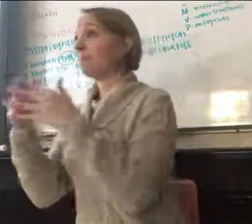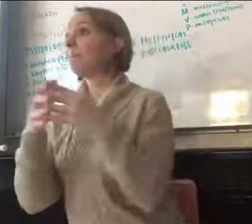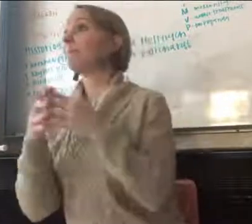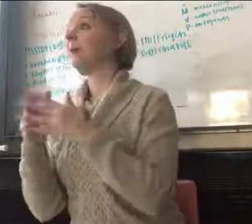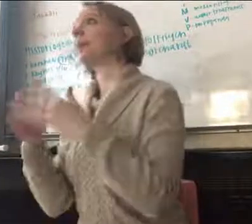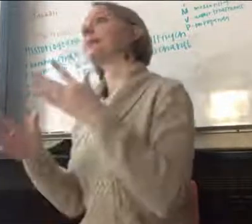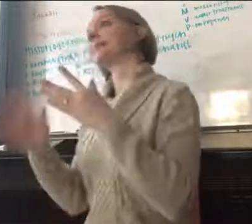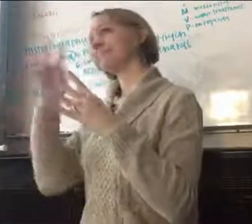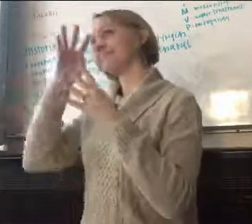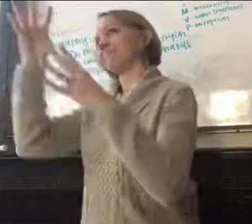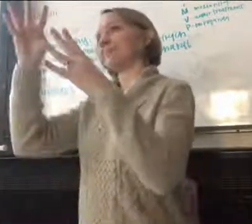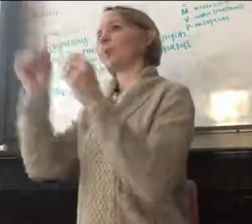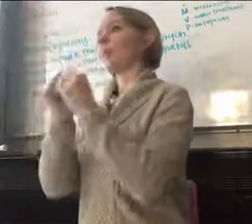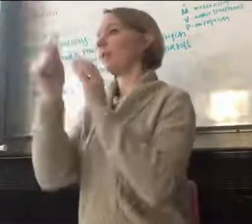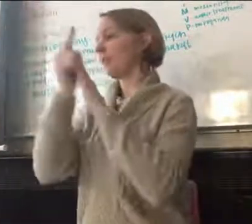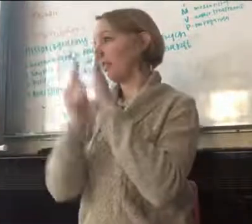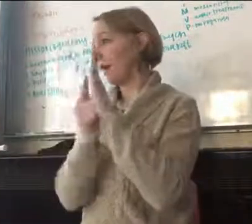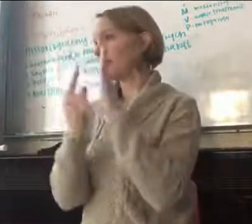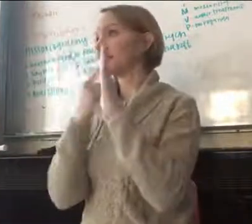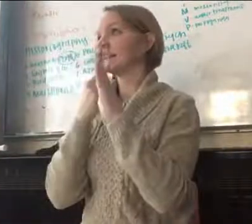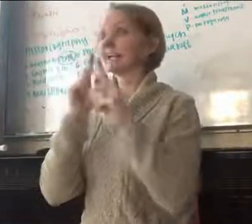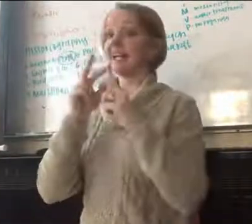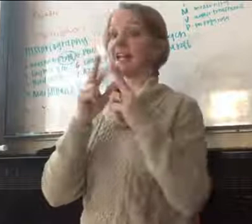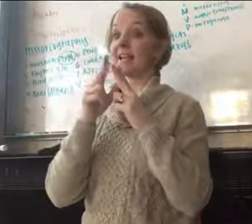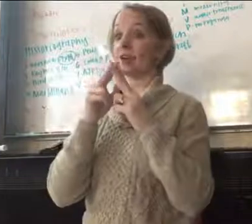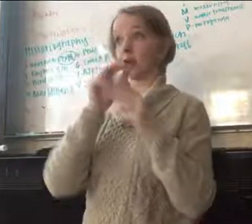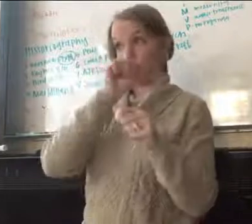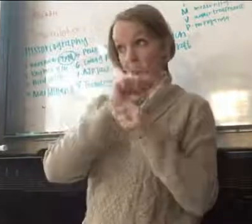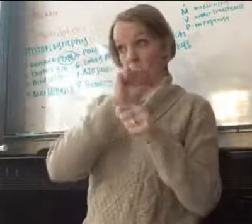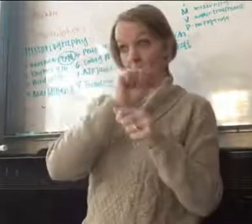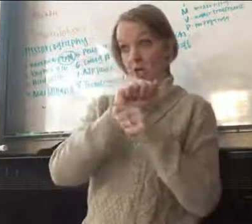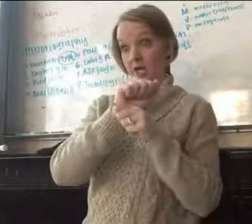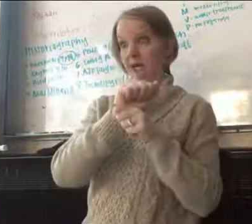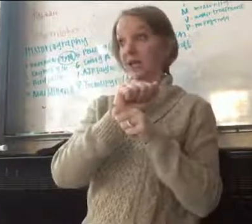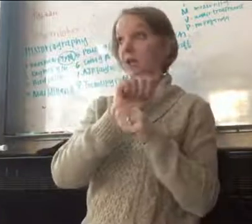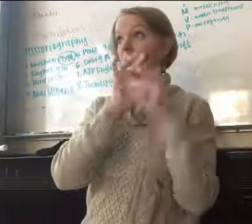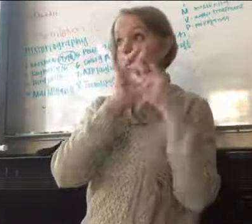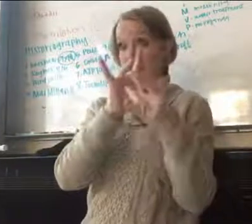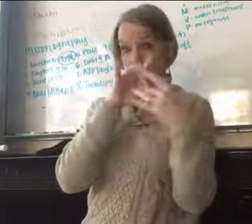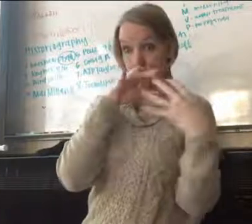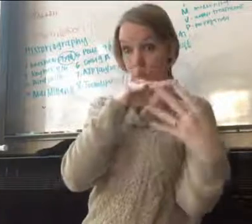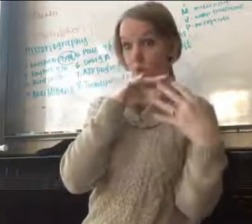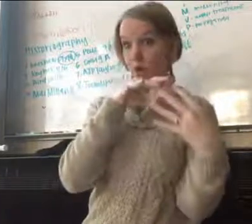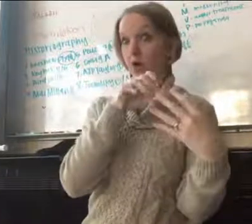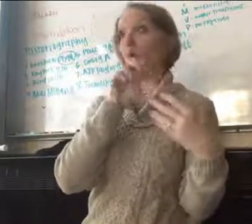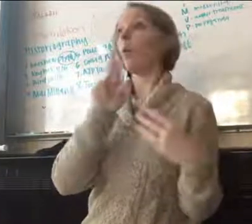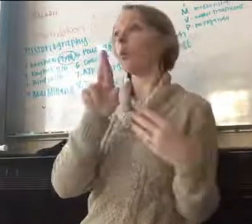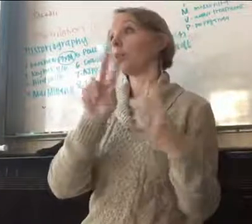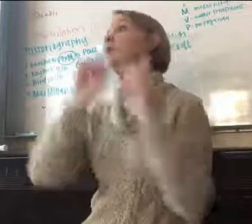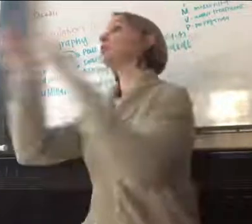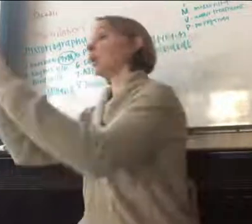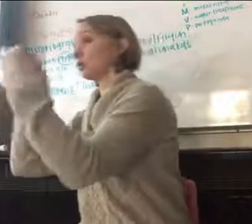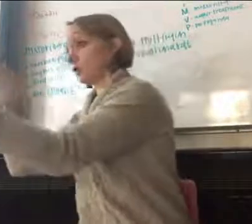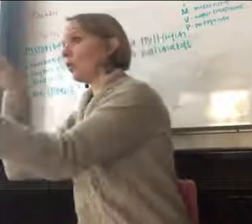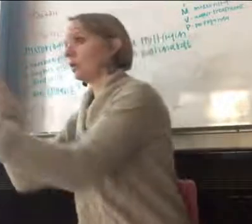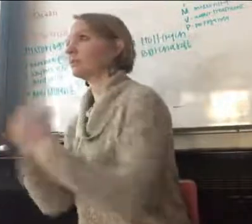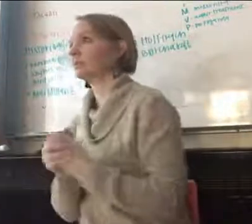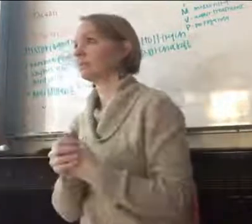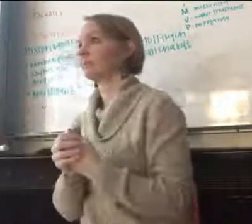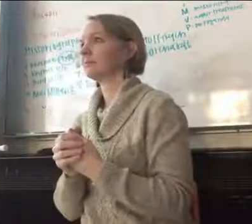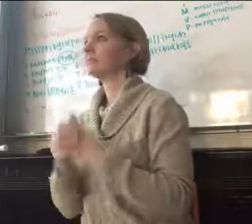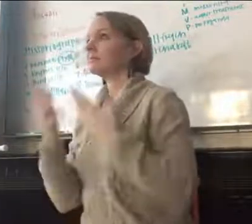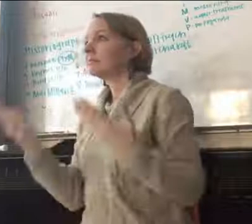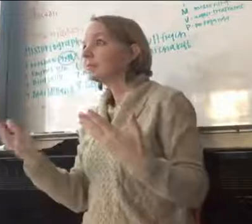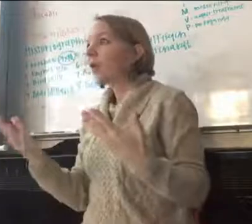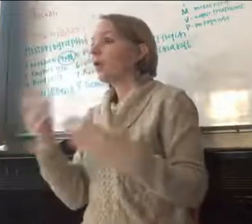with this law that says that you either work in a war industry or you go off and fight in the war. And basically what this